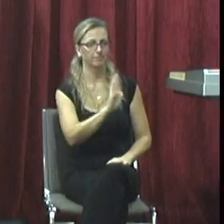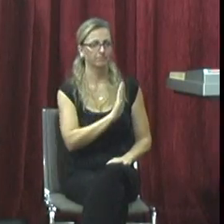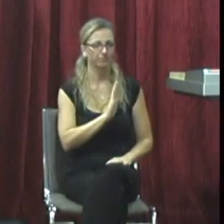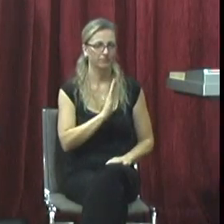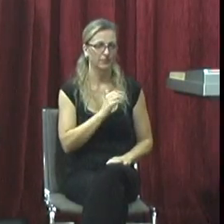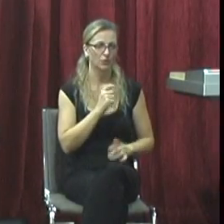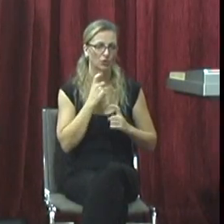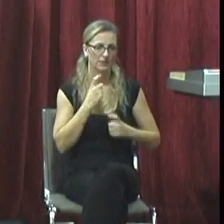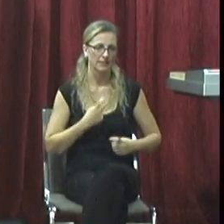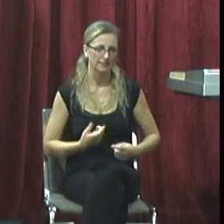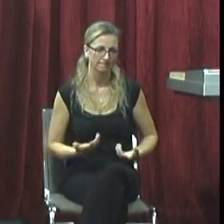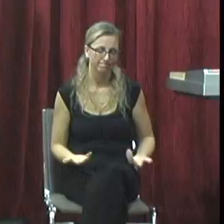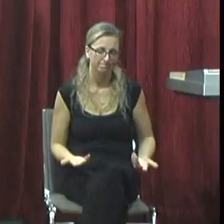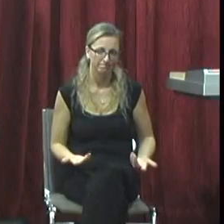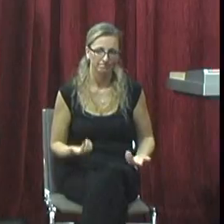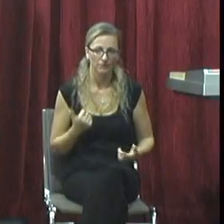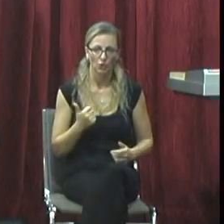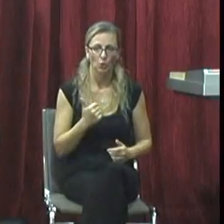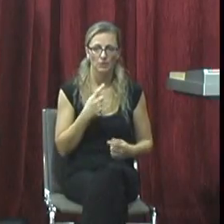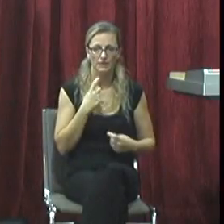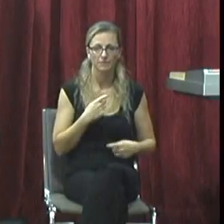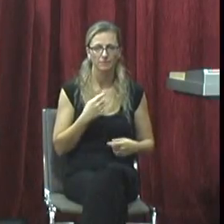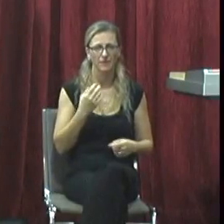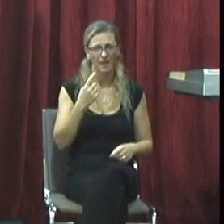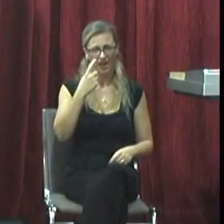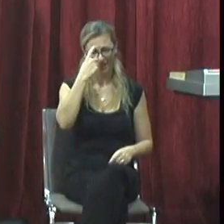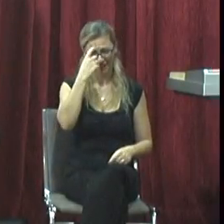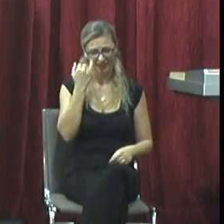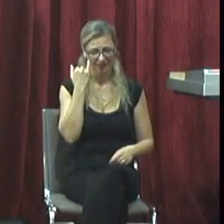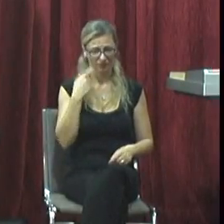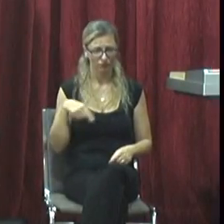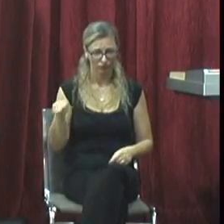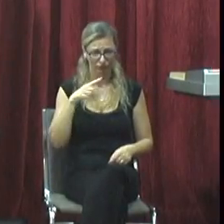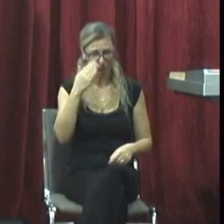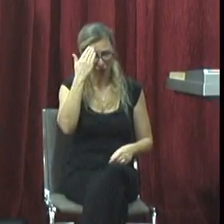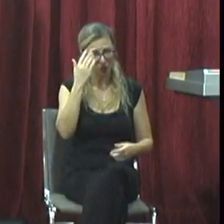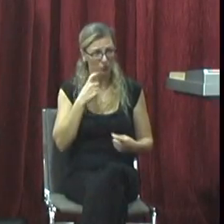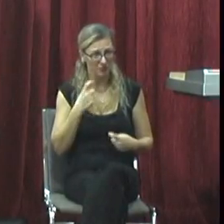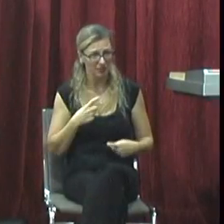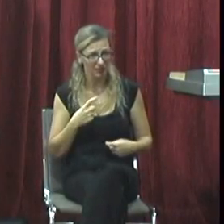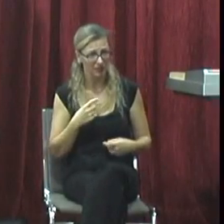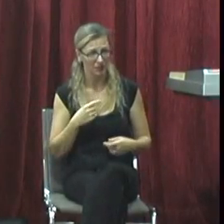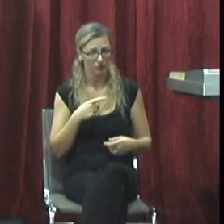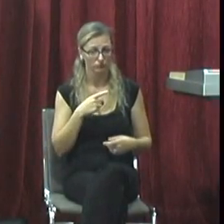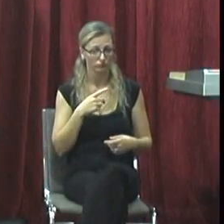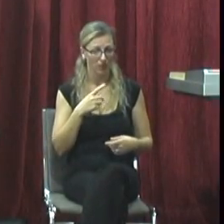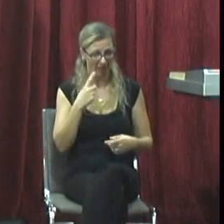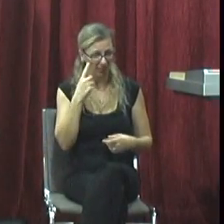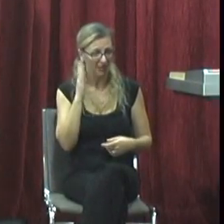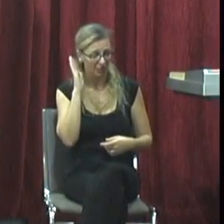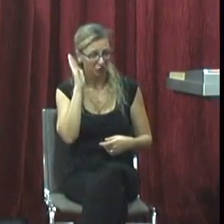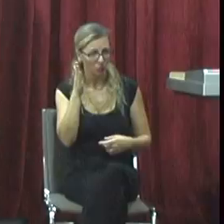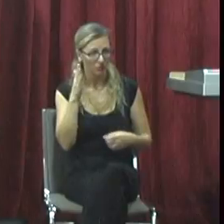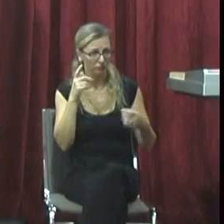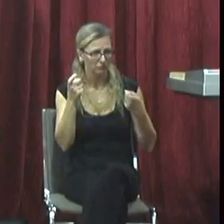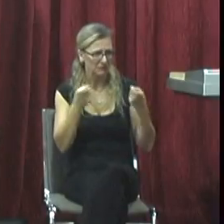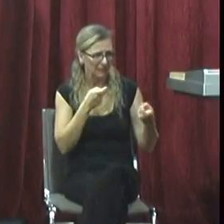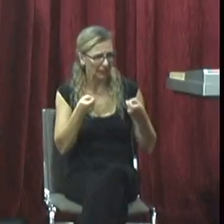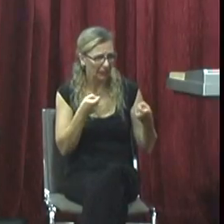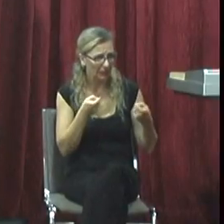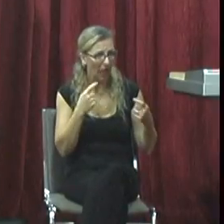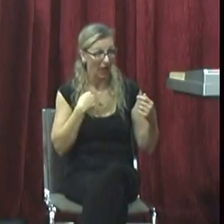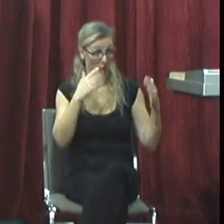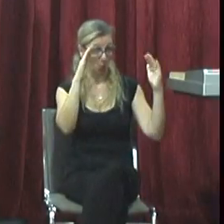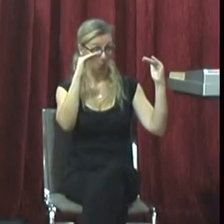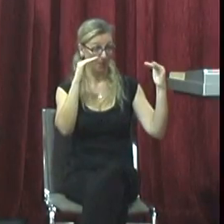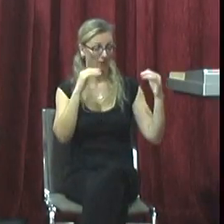I think all of you here who, if you knew it was sin, you would deal with it. I hope everybody's in that place. But it may be